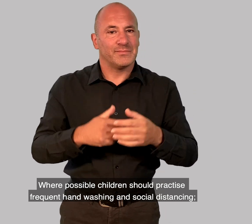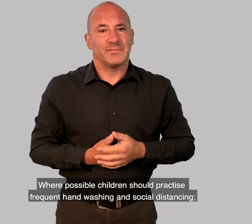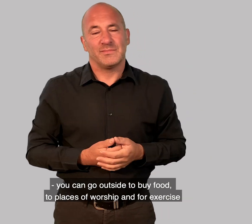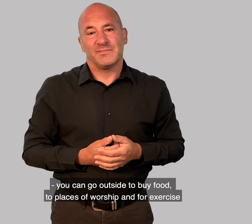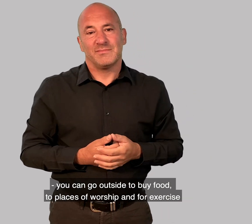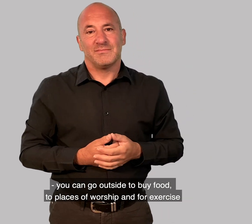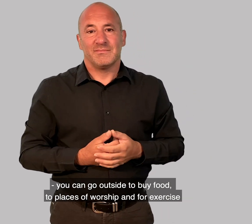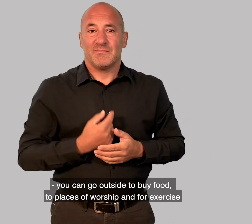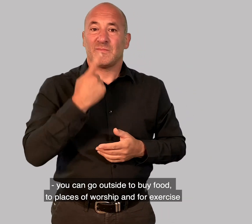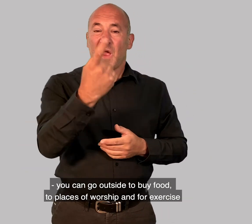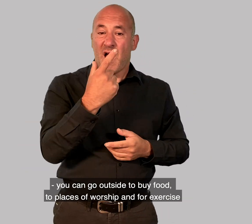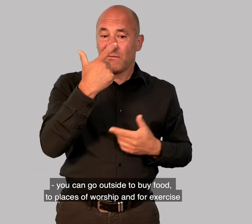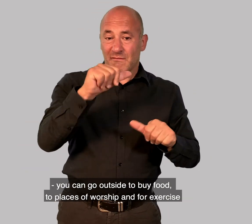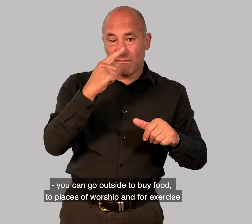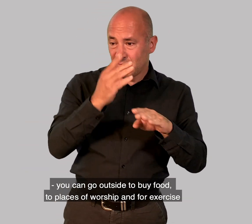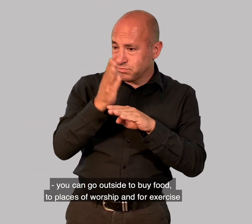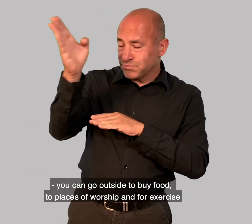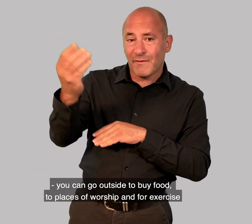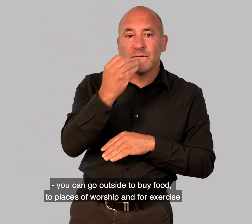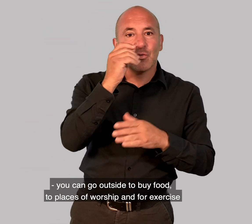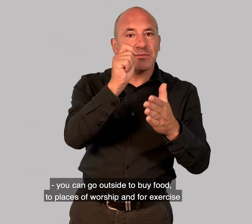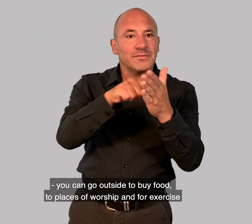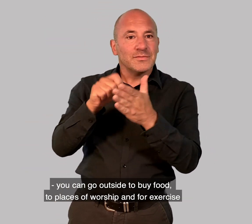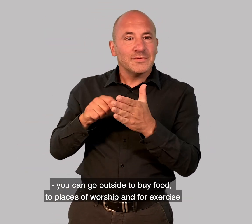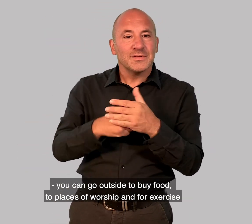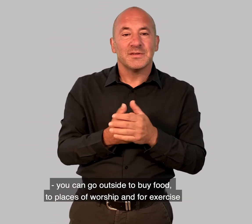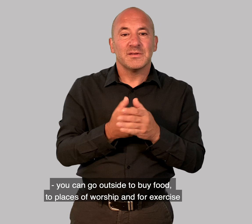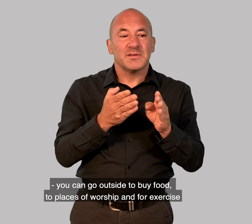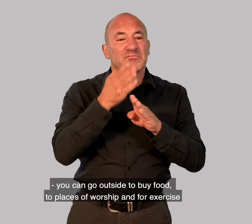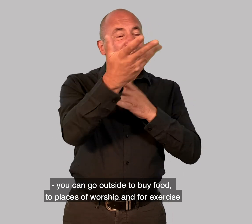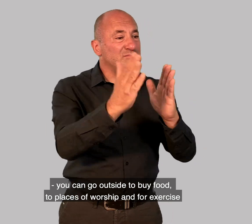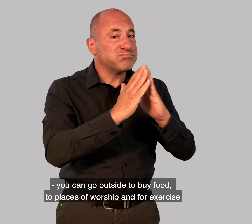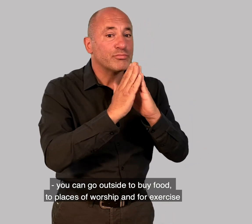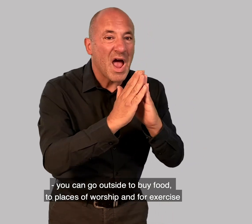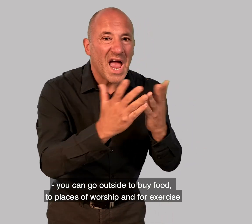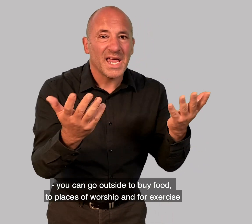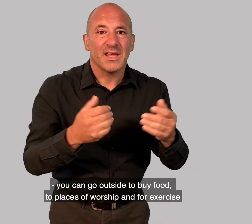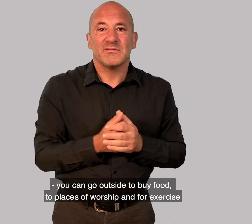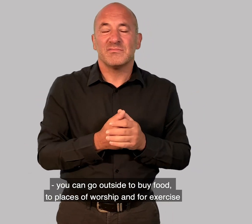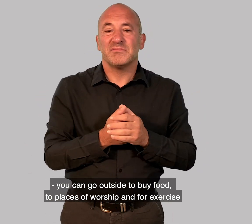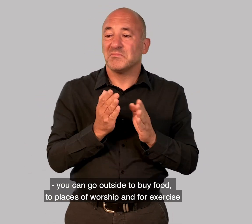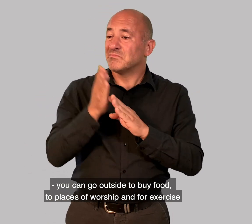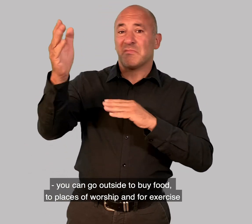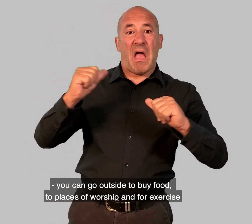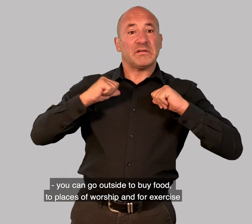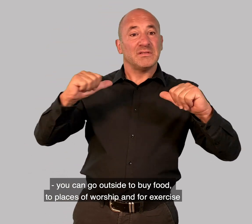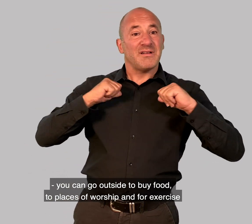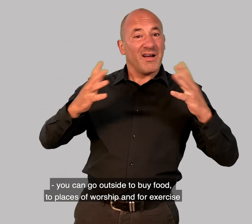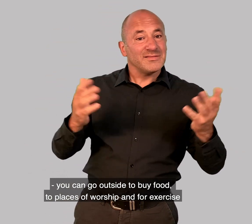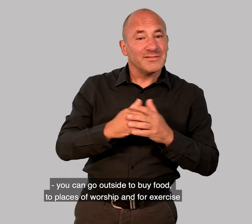You can go outside to buy food, to places of worship and for exercise, but you should maintain